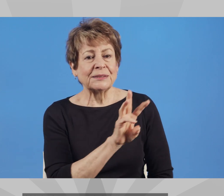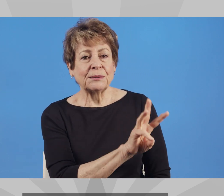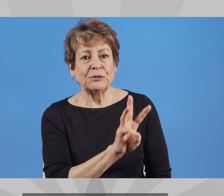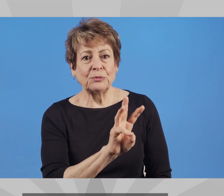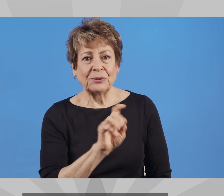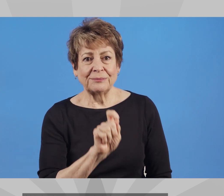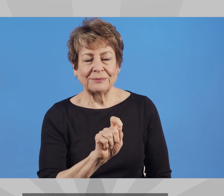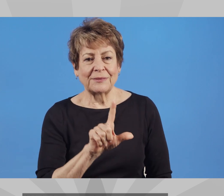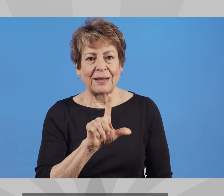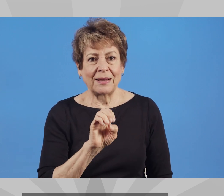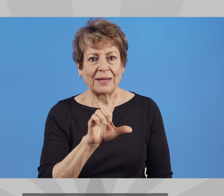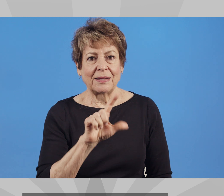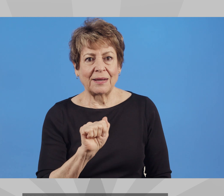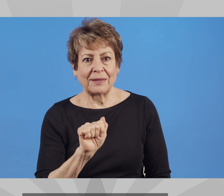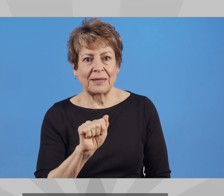Website